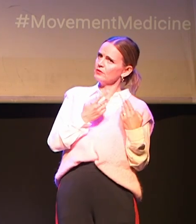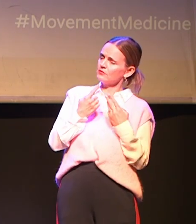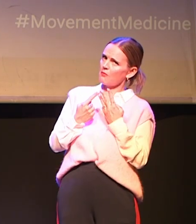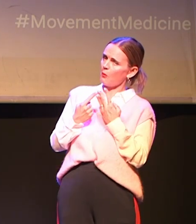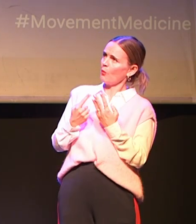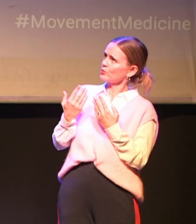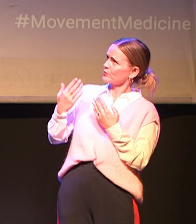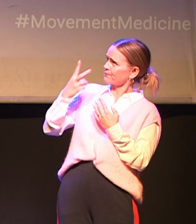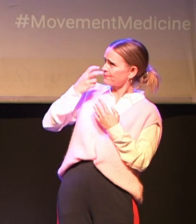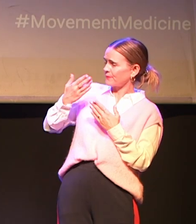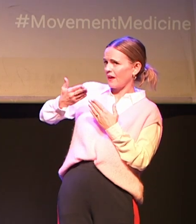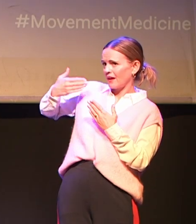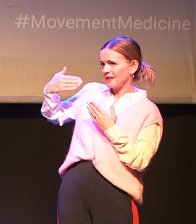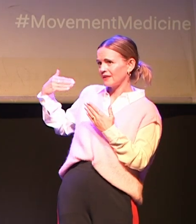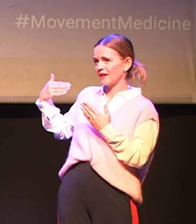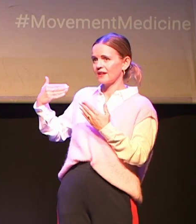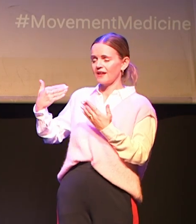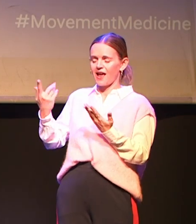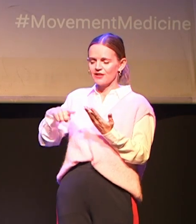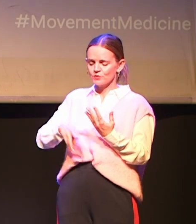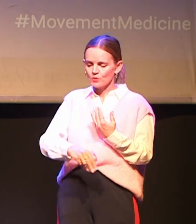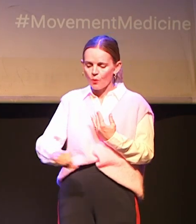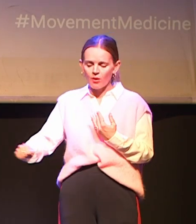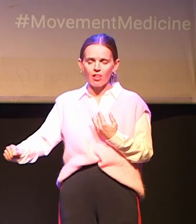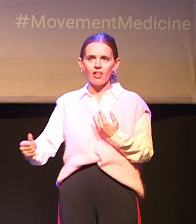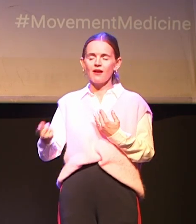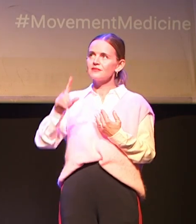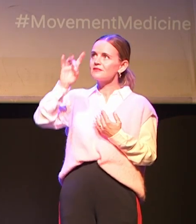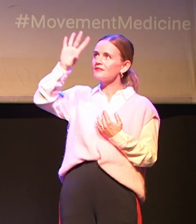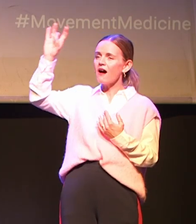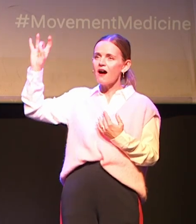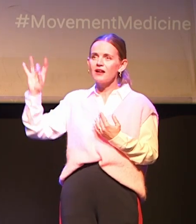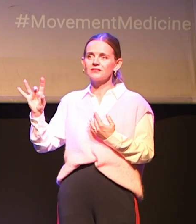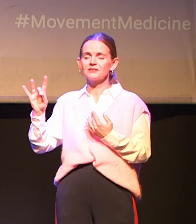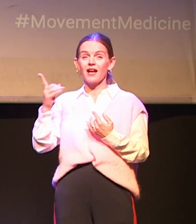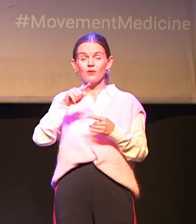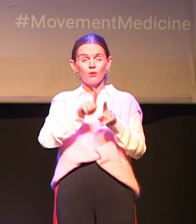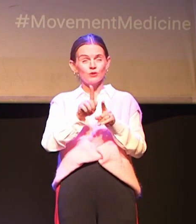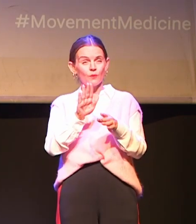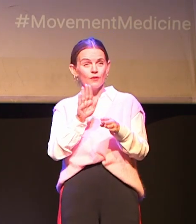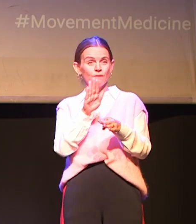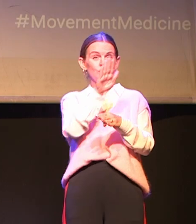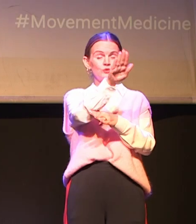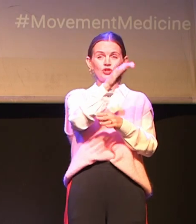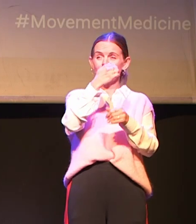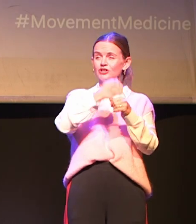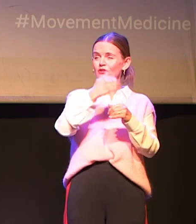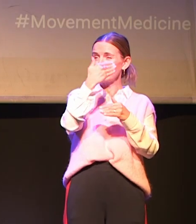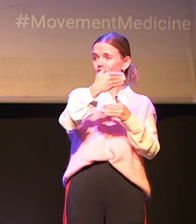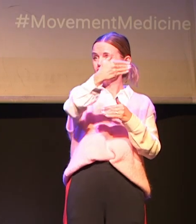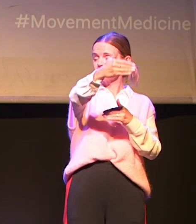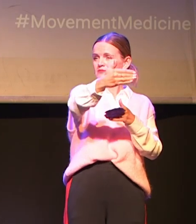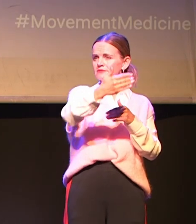we're accountable to soil and stars and future generations, what worlds will we build? Because we're already building